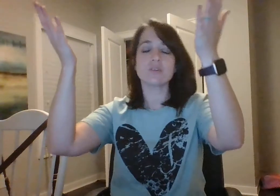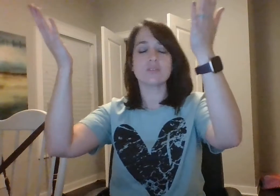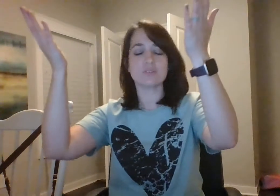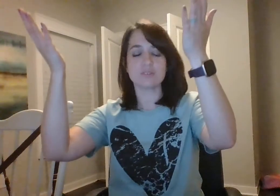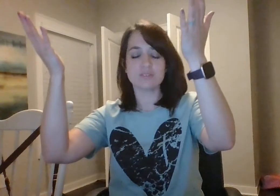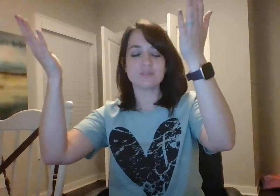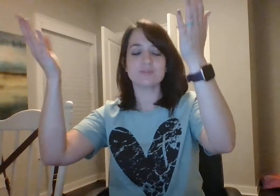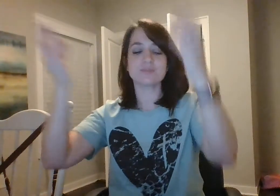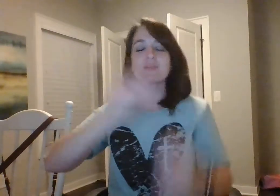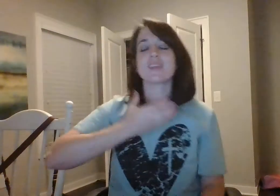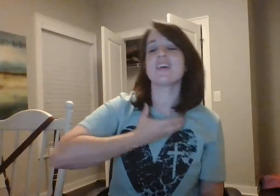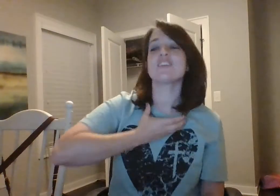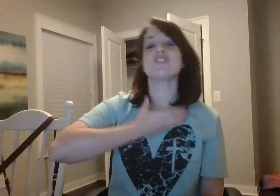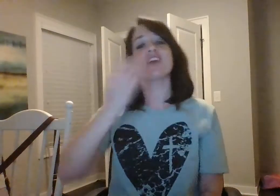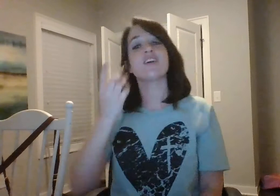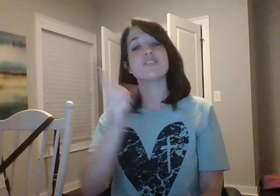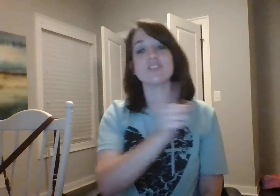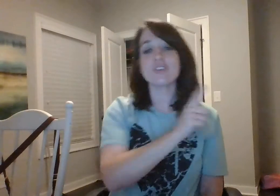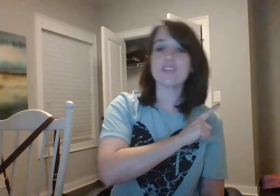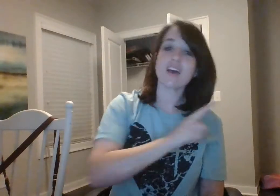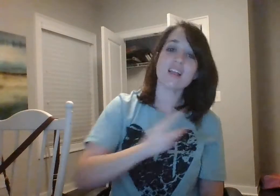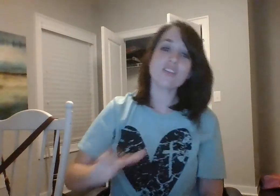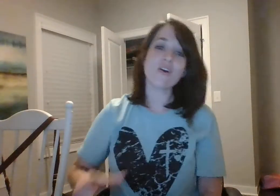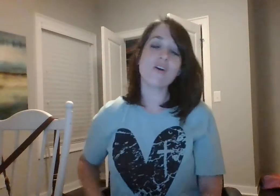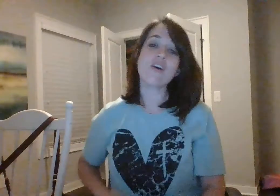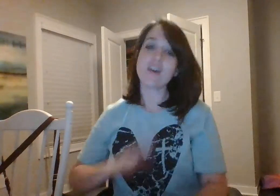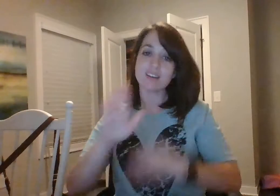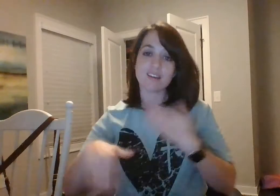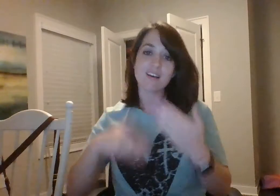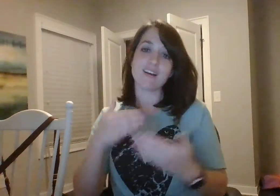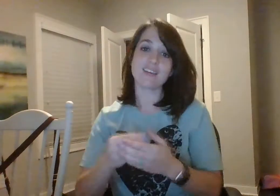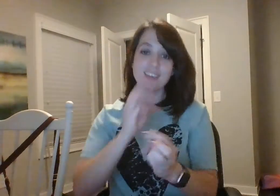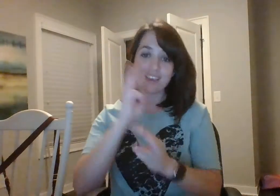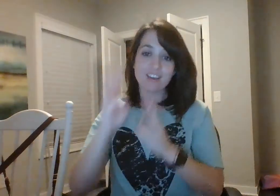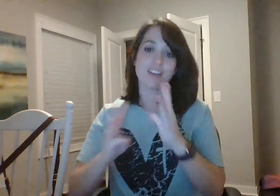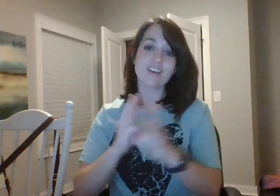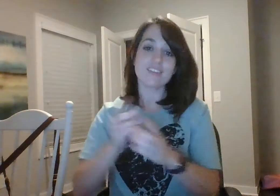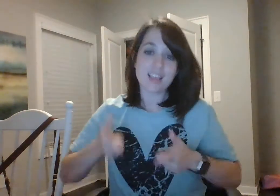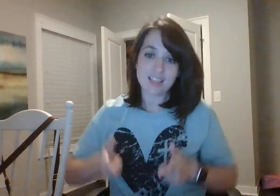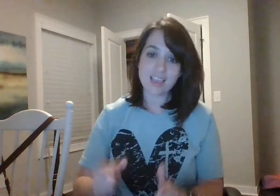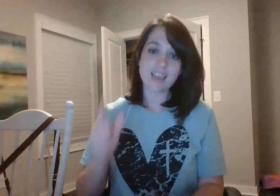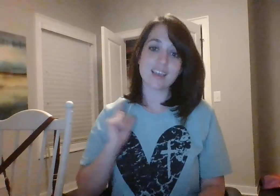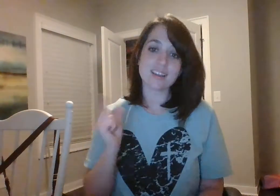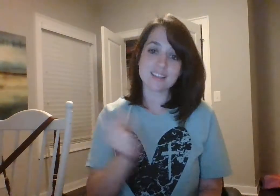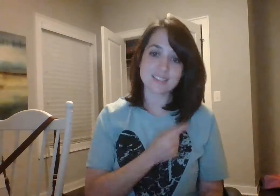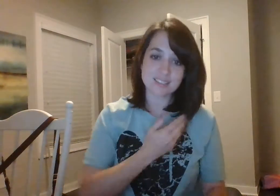Shout to the Lord All the earth and mercy